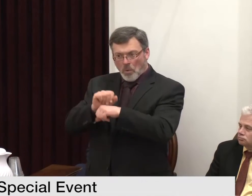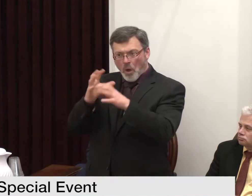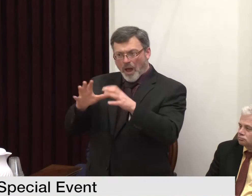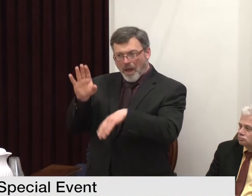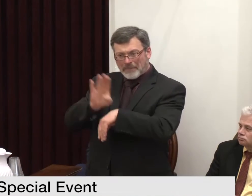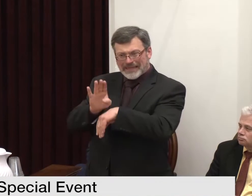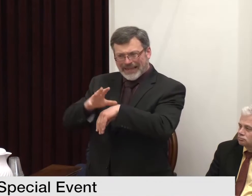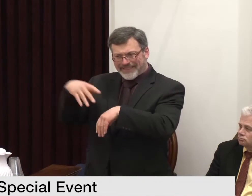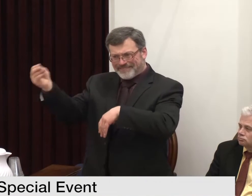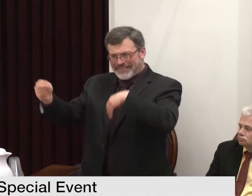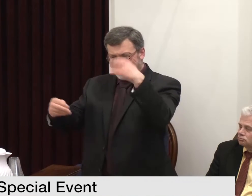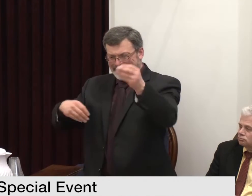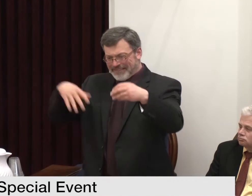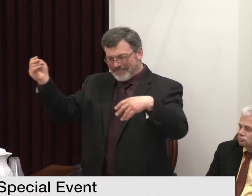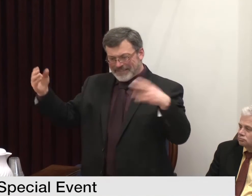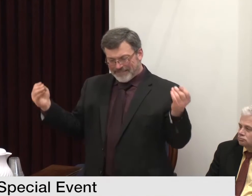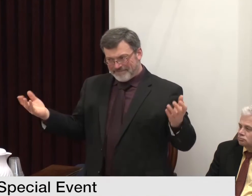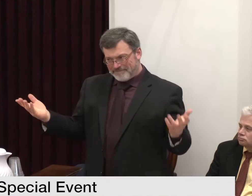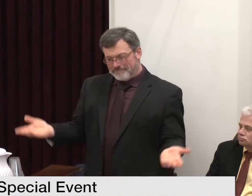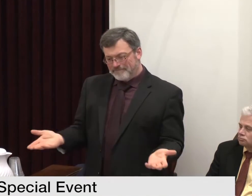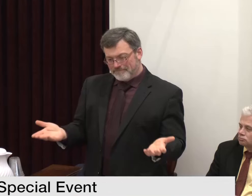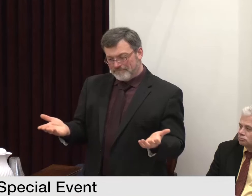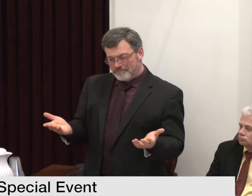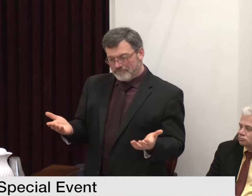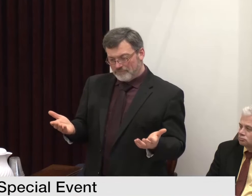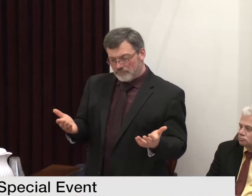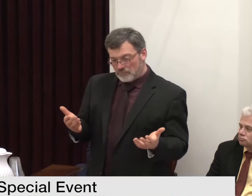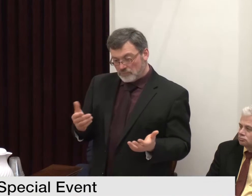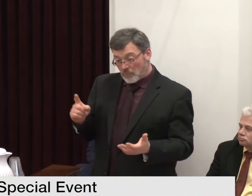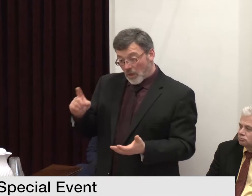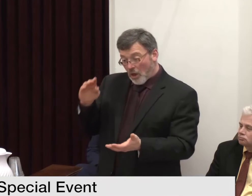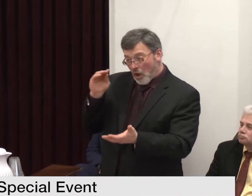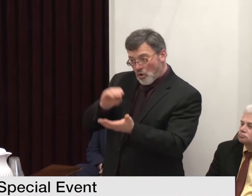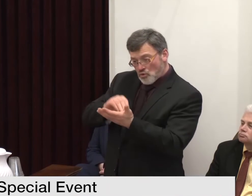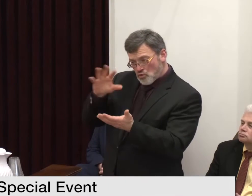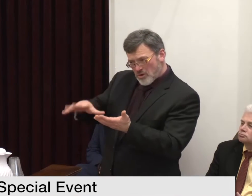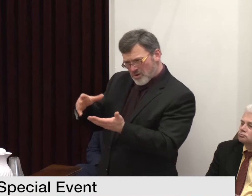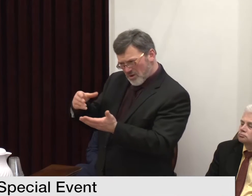Main Street mom and pops out of business.